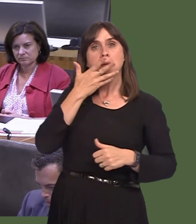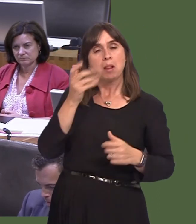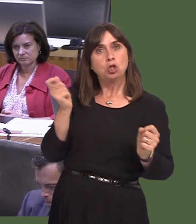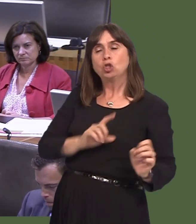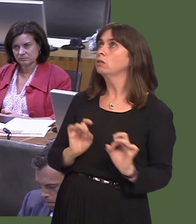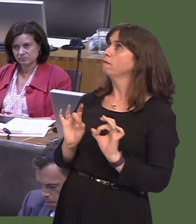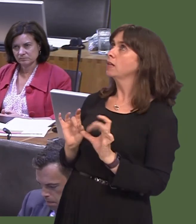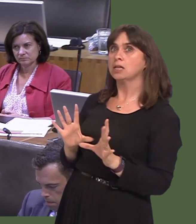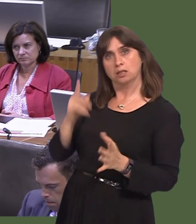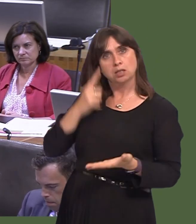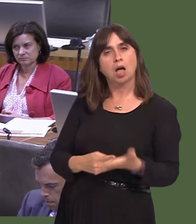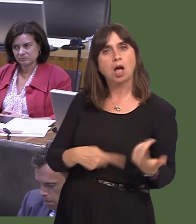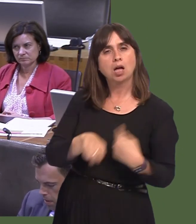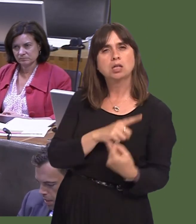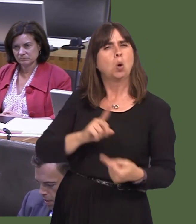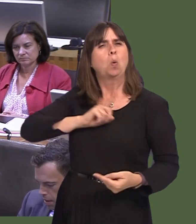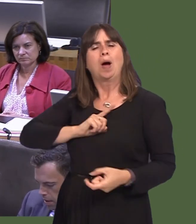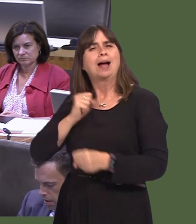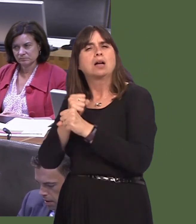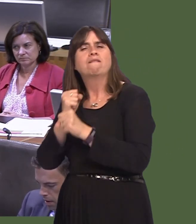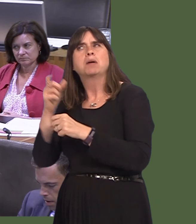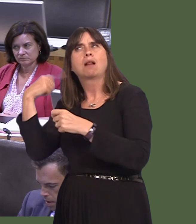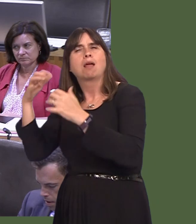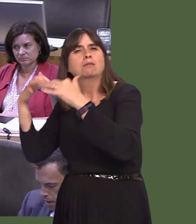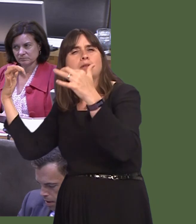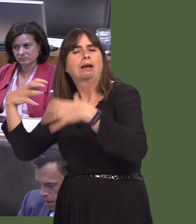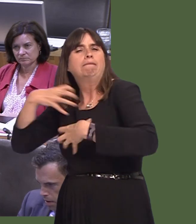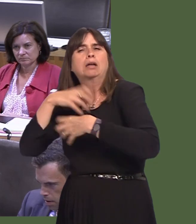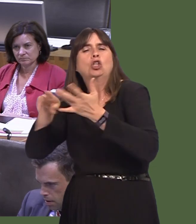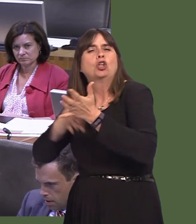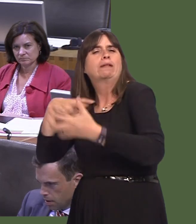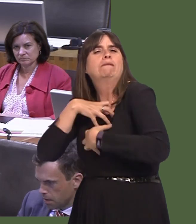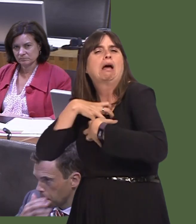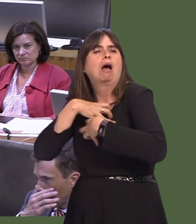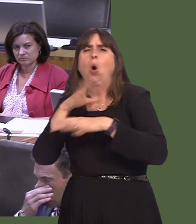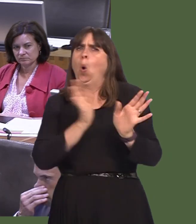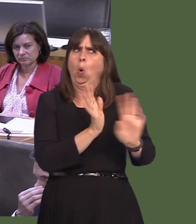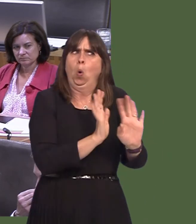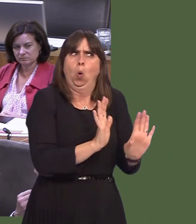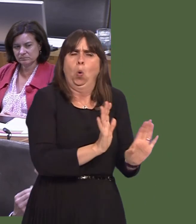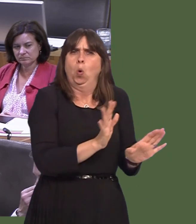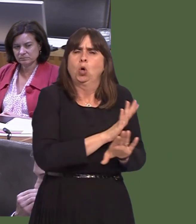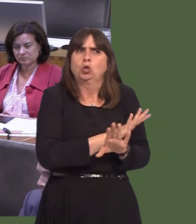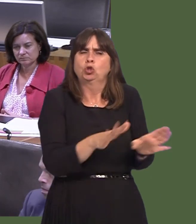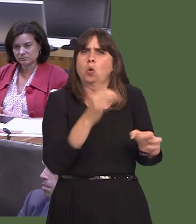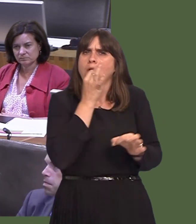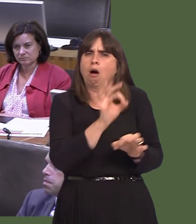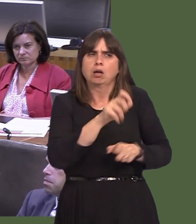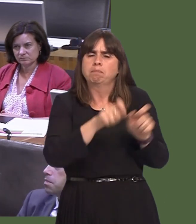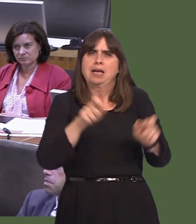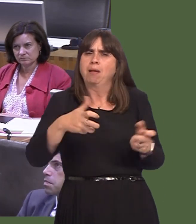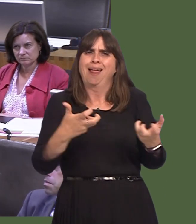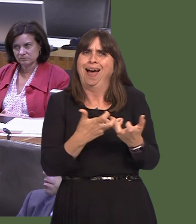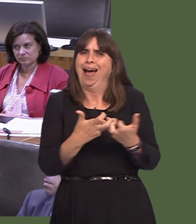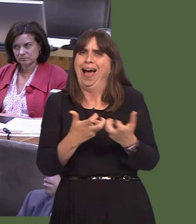I don't see why there is such fear in Westminster amongst the Conservative Party of allowing people to say on how